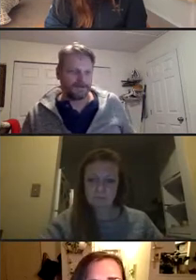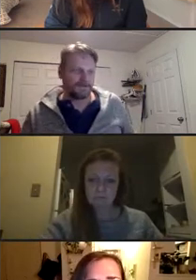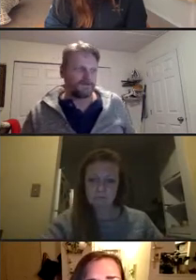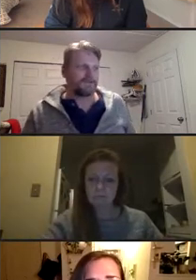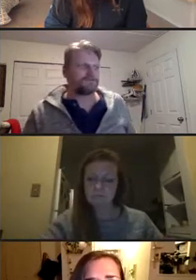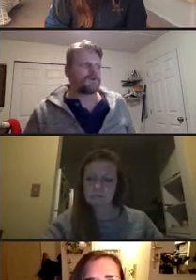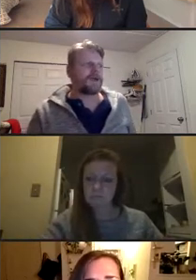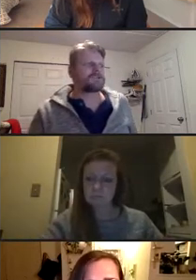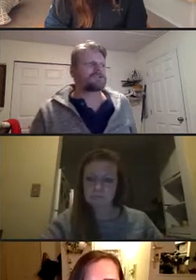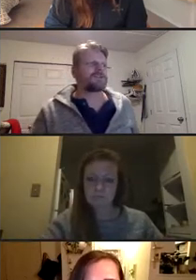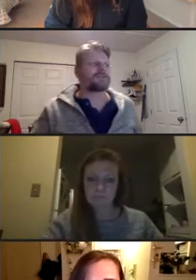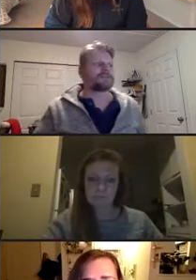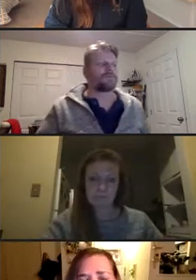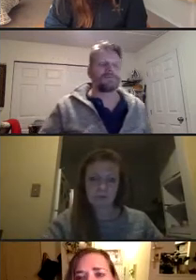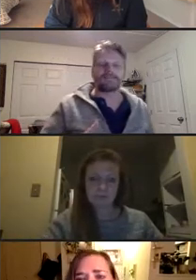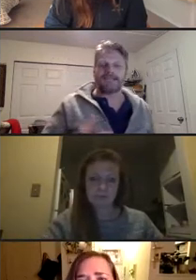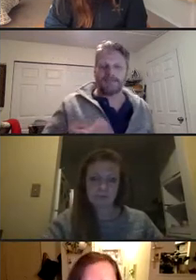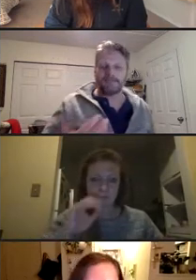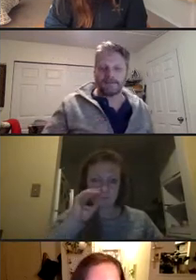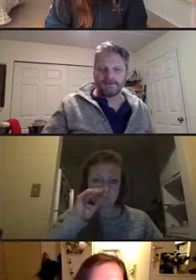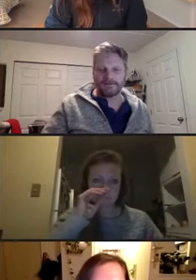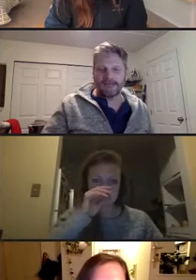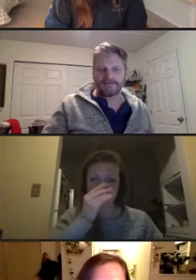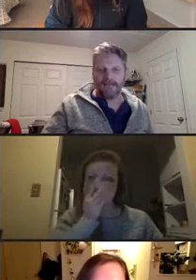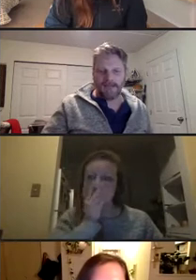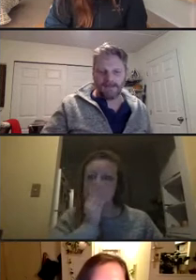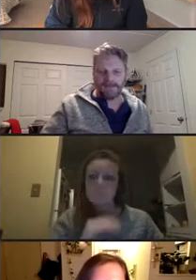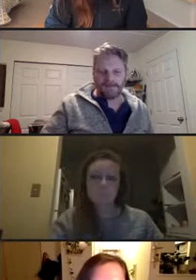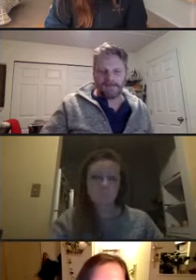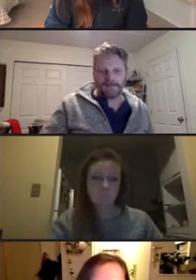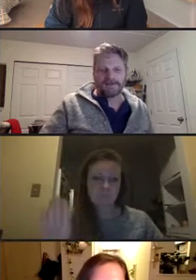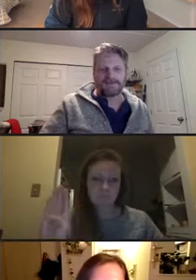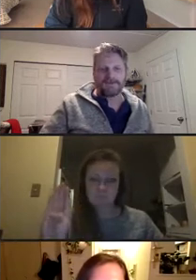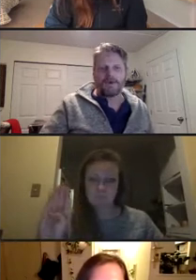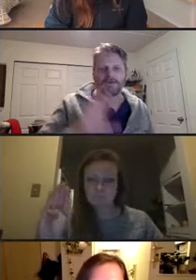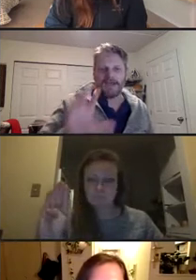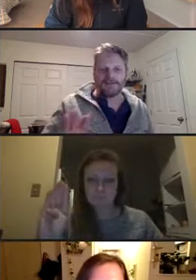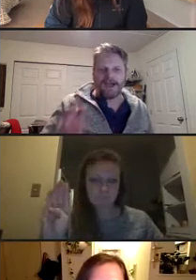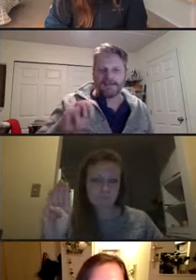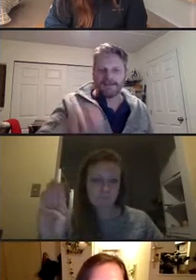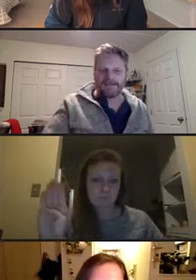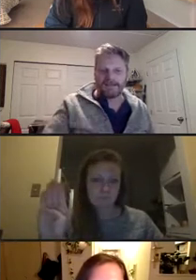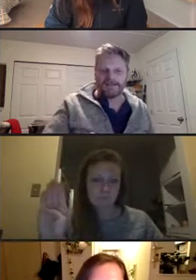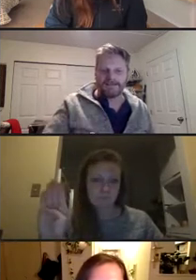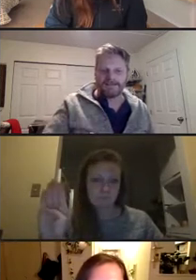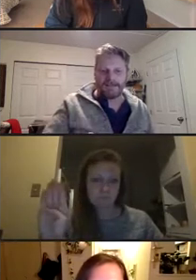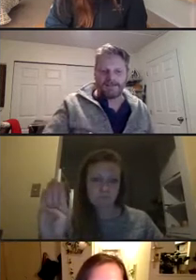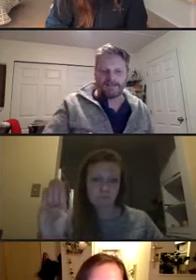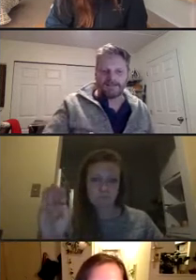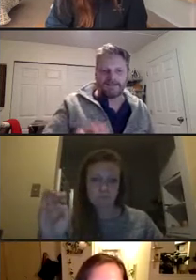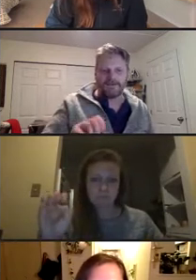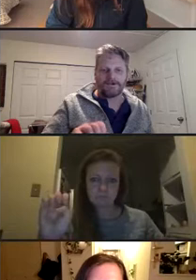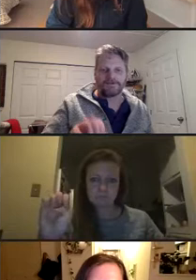just took, if you had 2 letters that were the same back to back, do you open your hand entirely and then do it